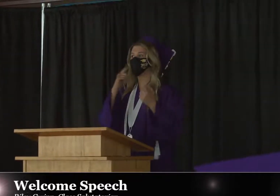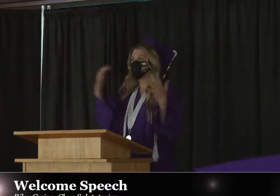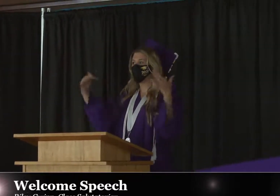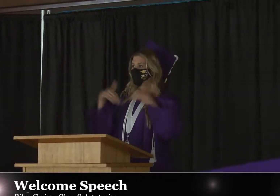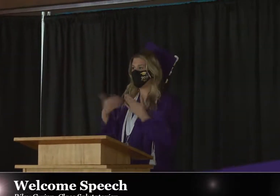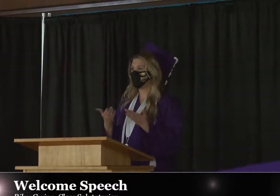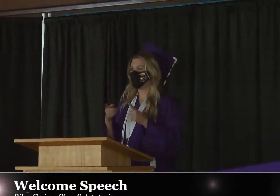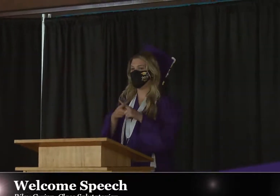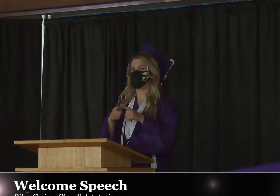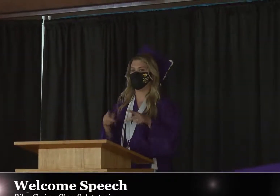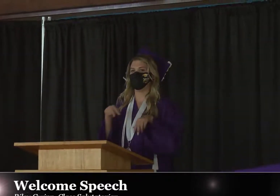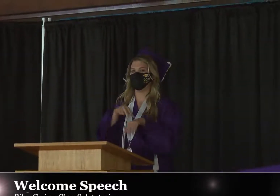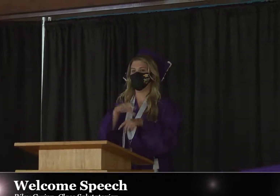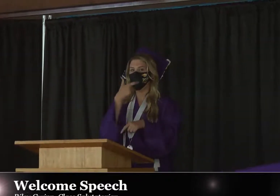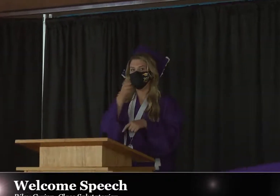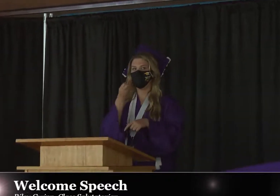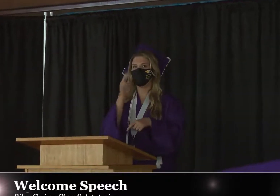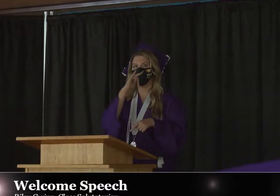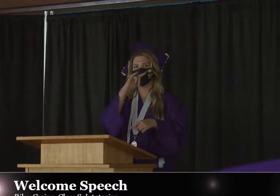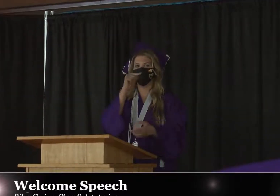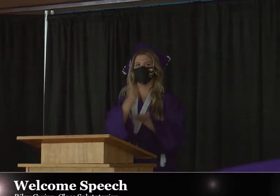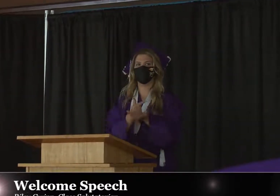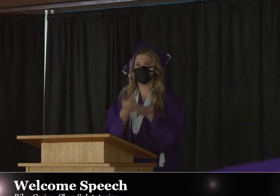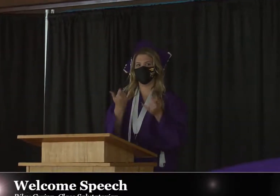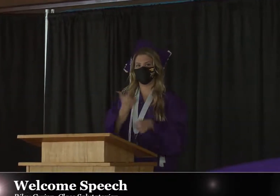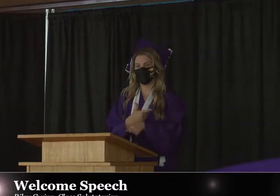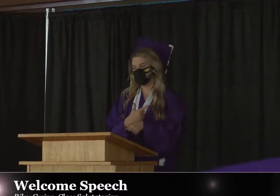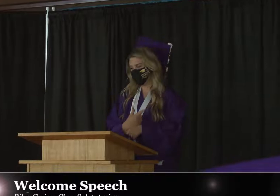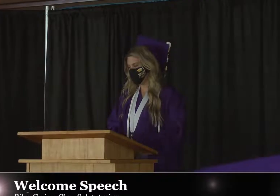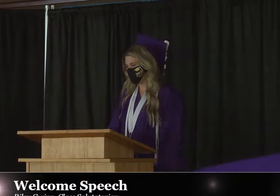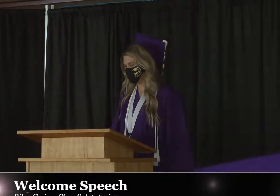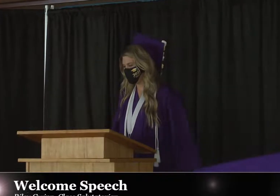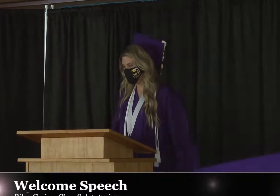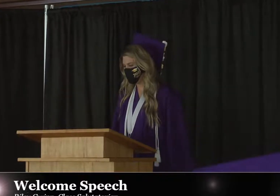Good afternoon, everybody. Thank you for coming to our graduation.